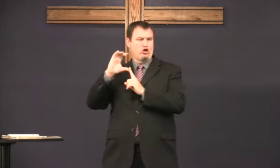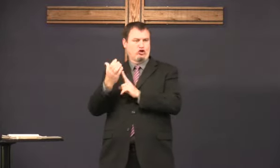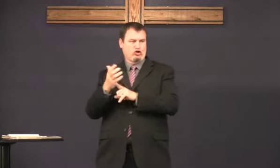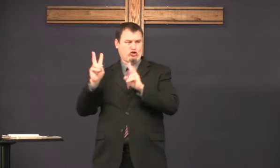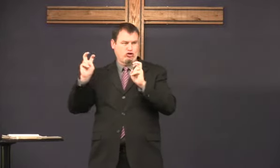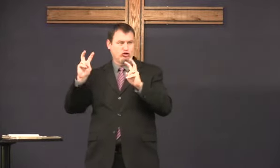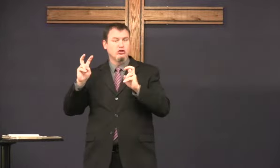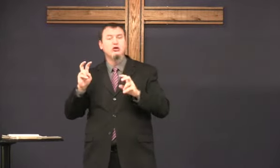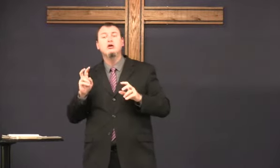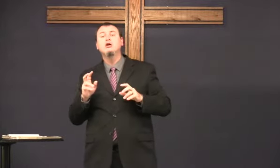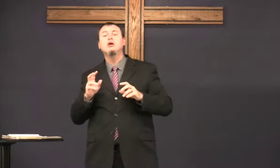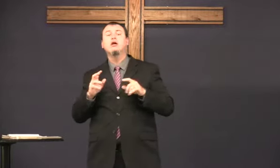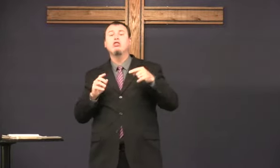So in hearing culture,